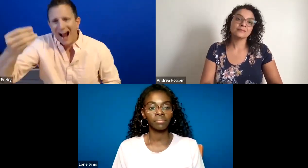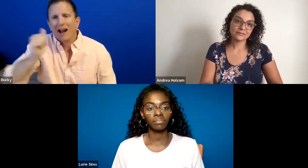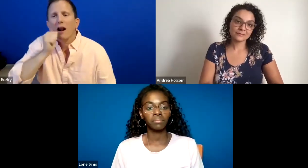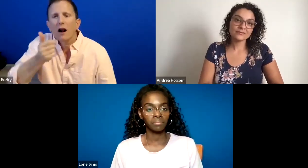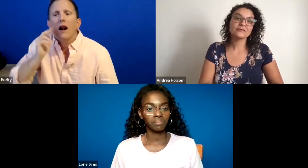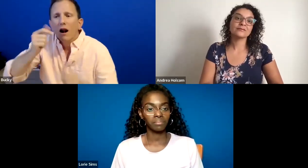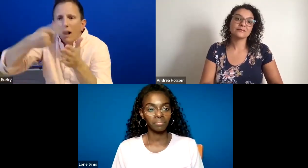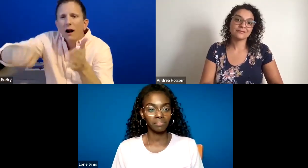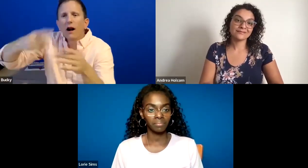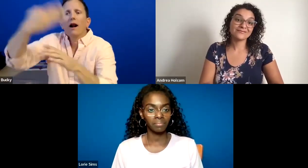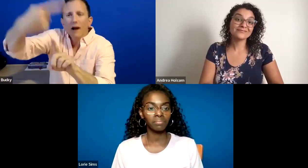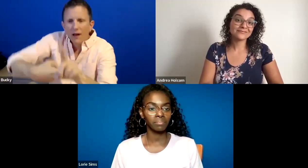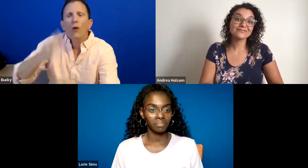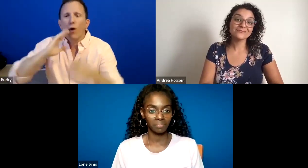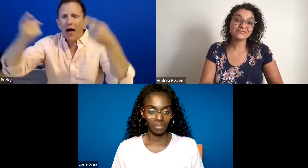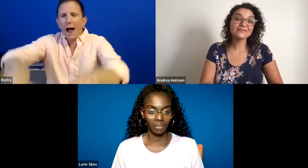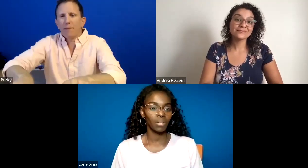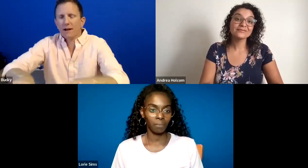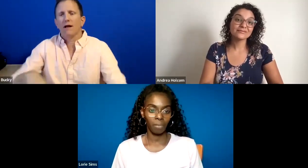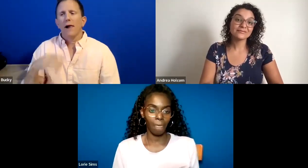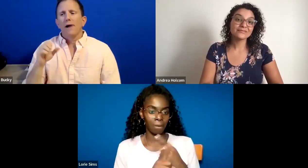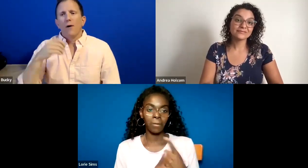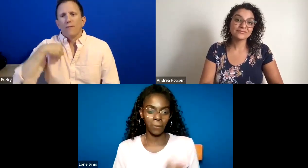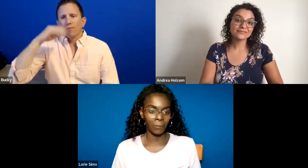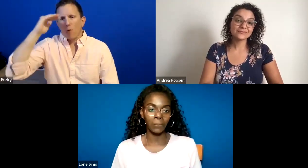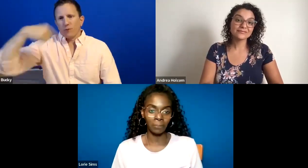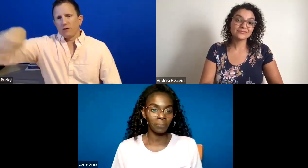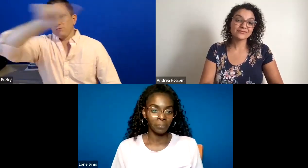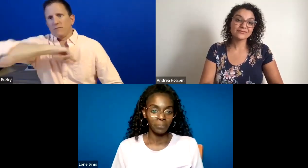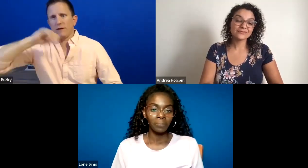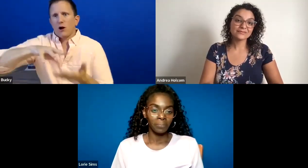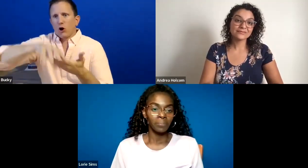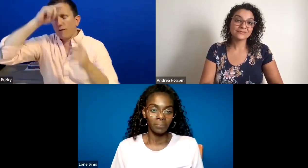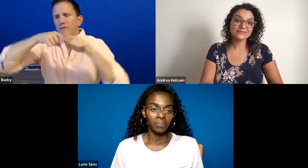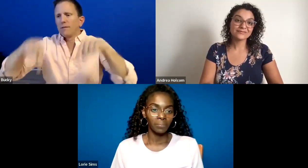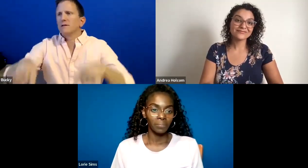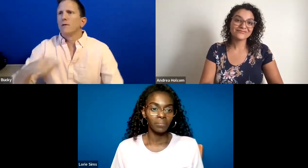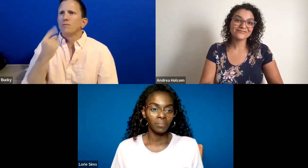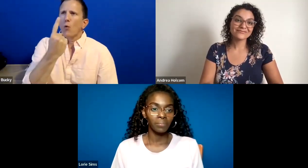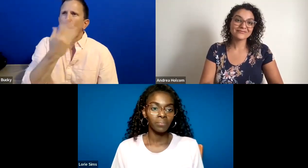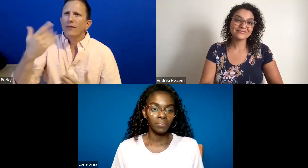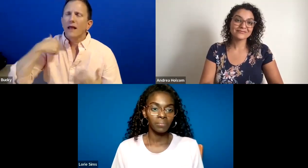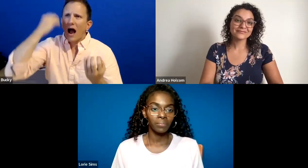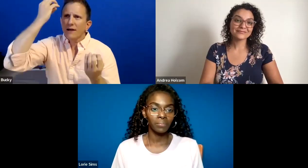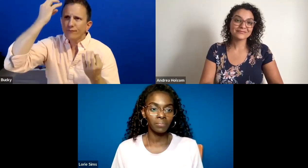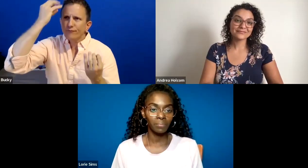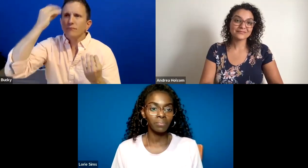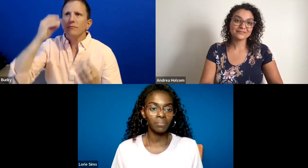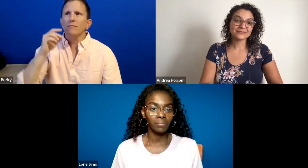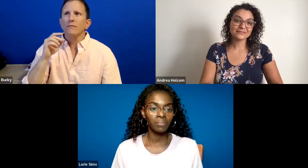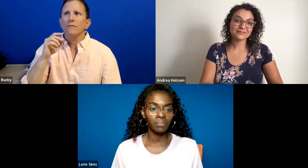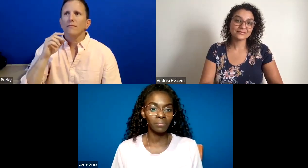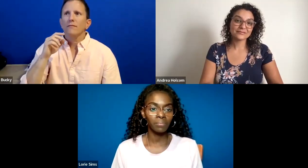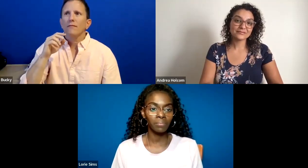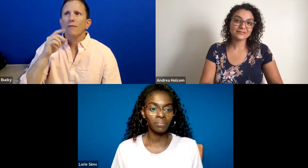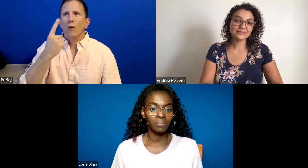first agency that has encountered this issue. And I sincerely doubt that we are not going to be, you know, that it's not going to end here. I think this is probably